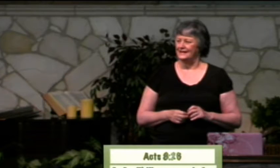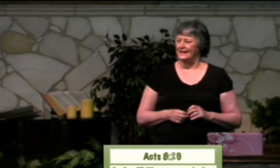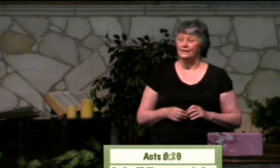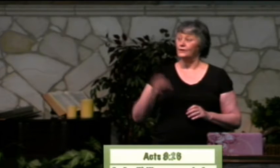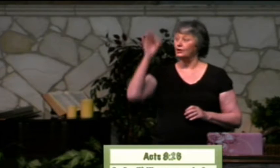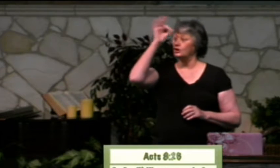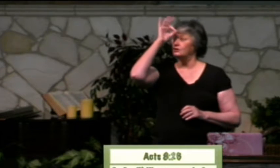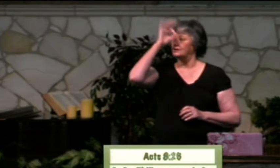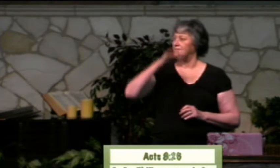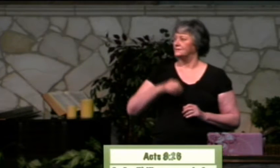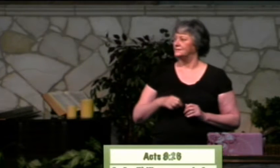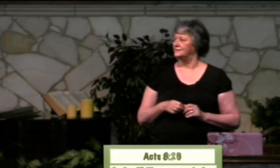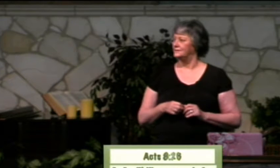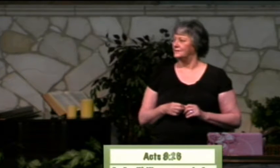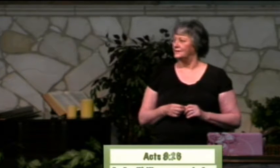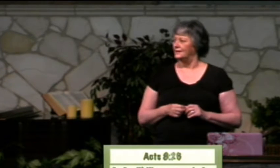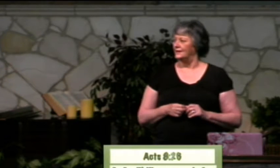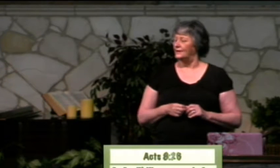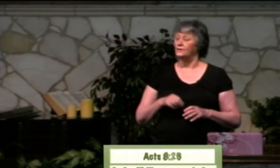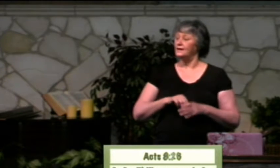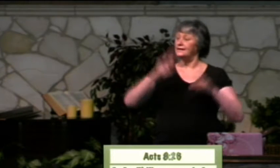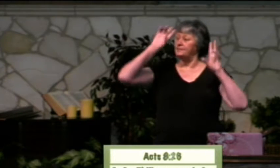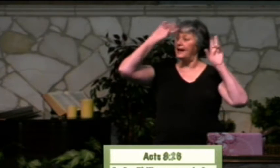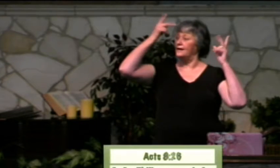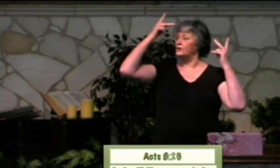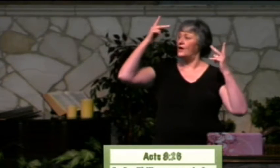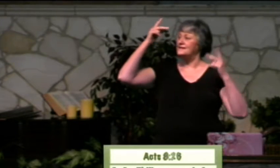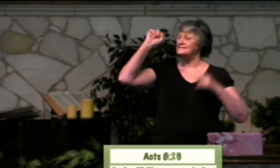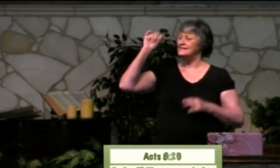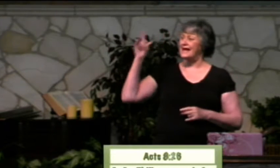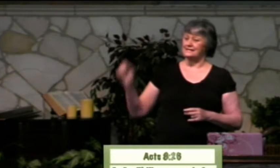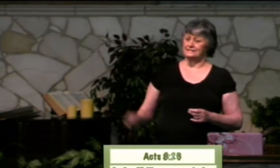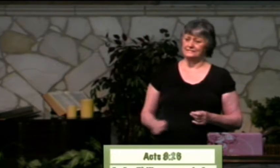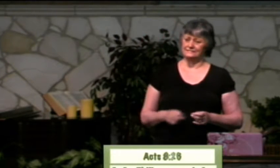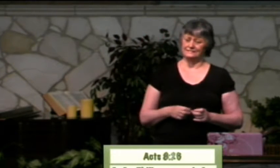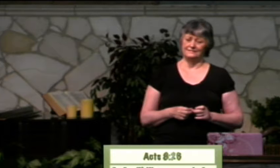And we're clueless. And we're in a paranoid state.